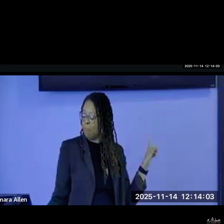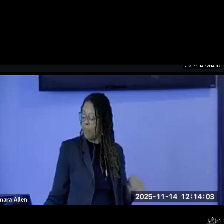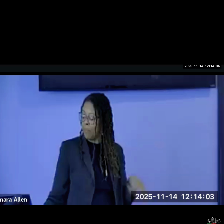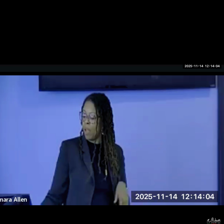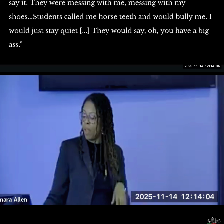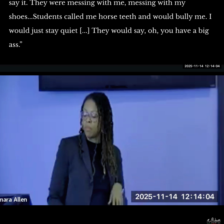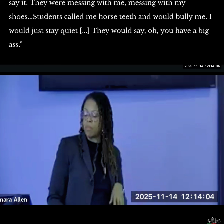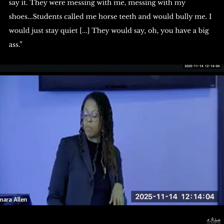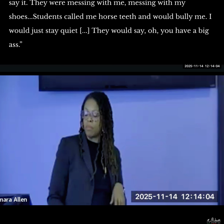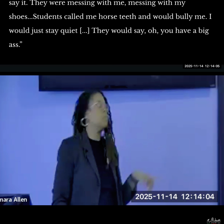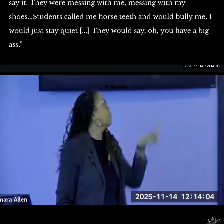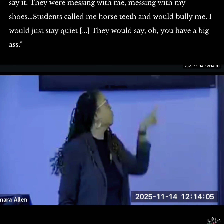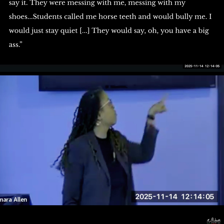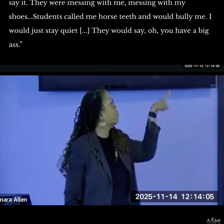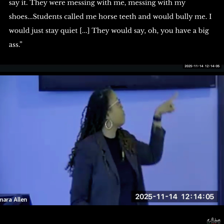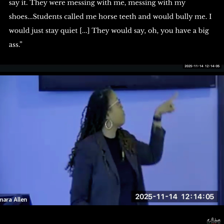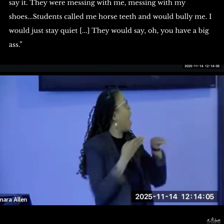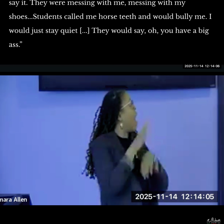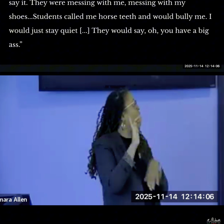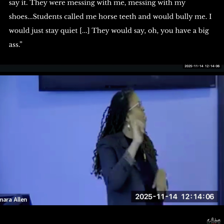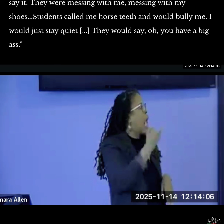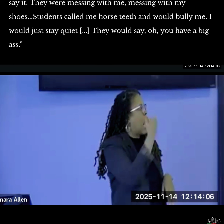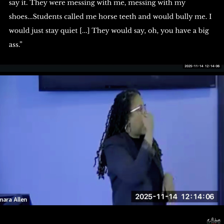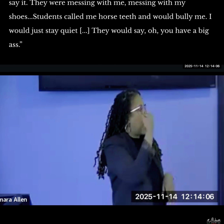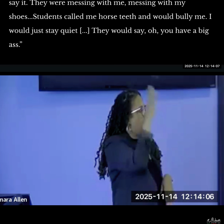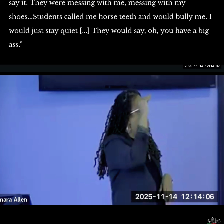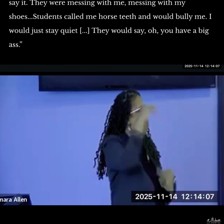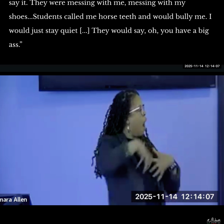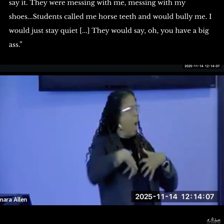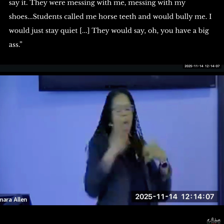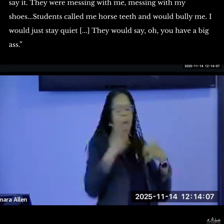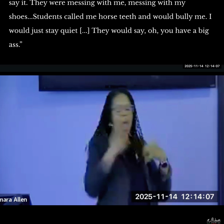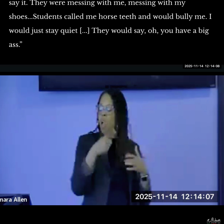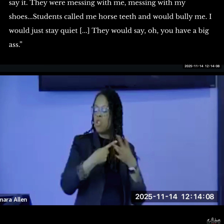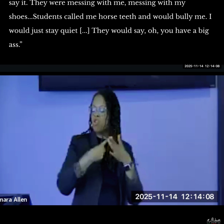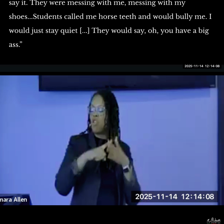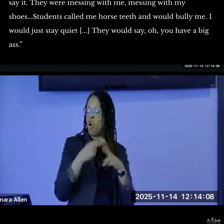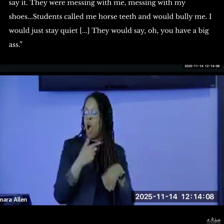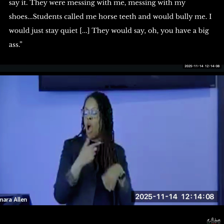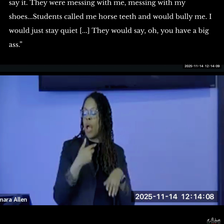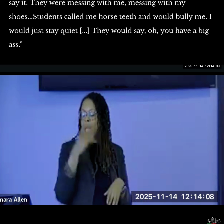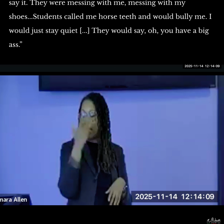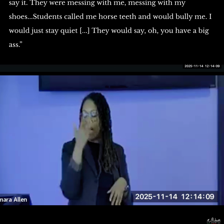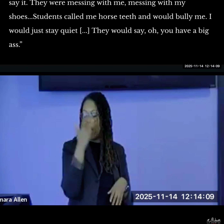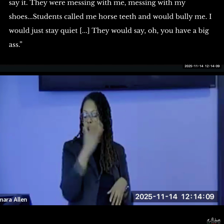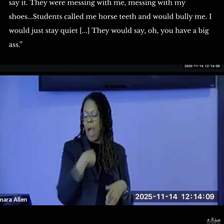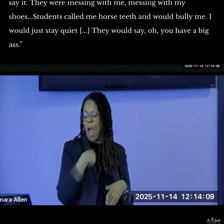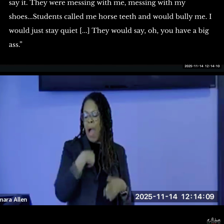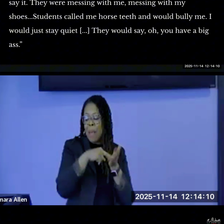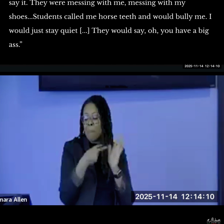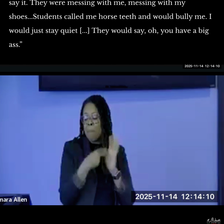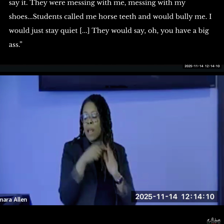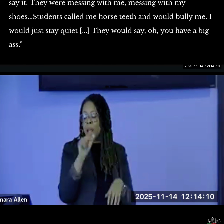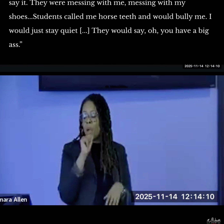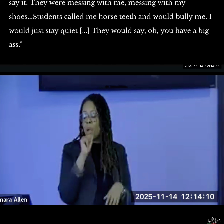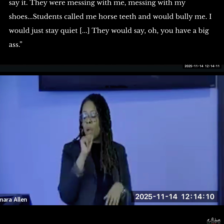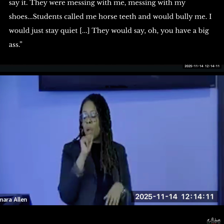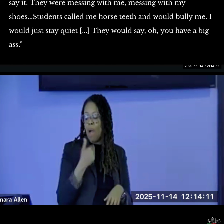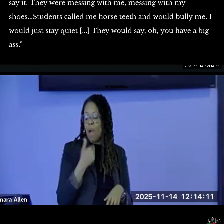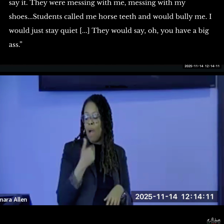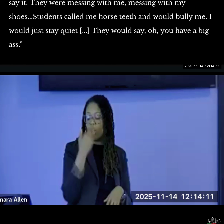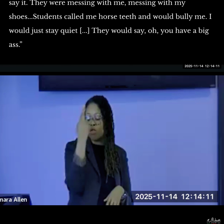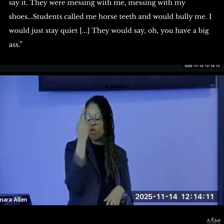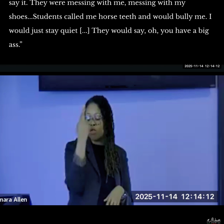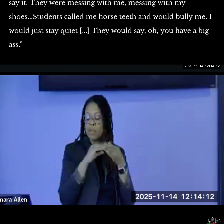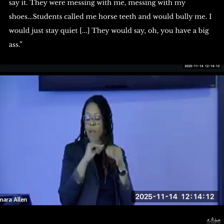So this is their response when the boys got angry. So after that, the immature boys got angry. So